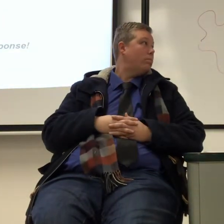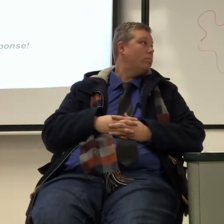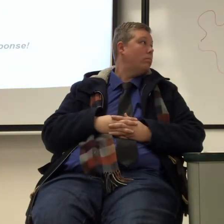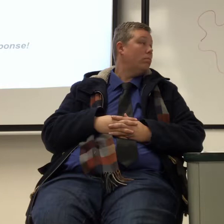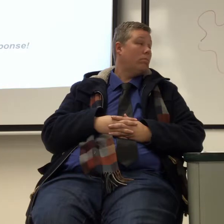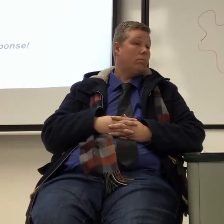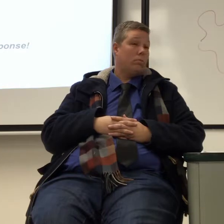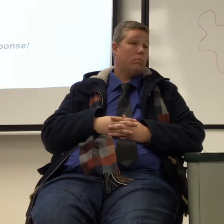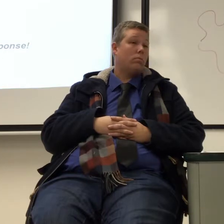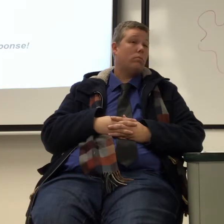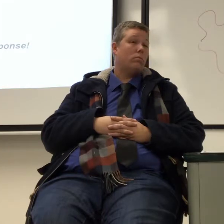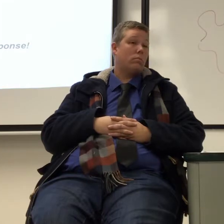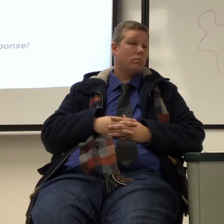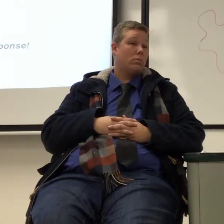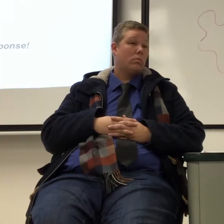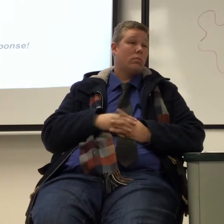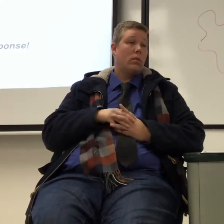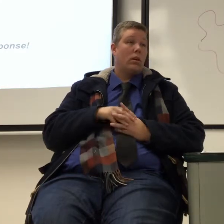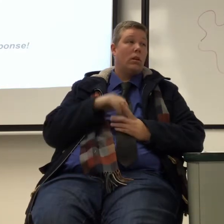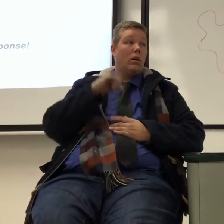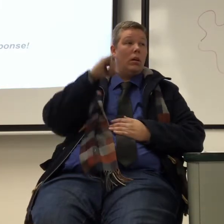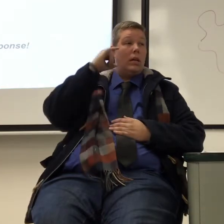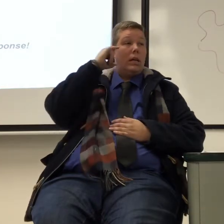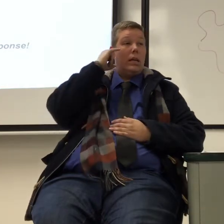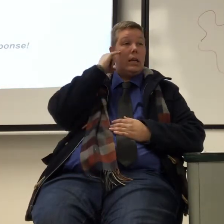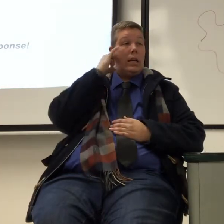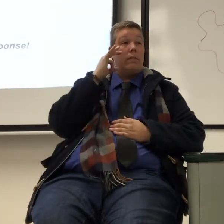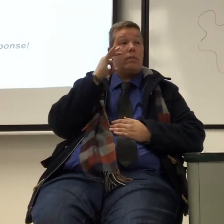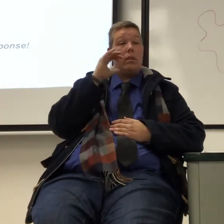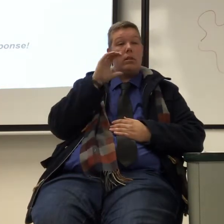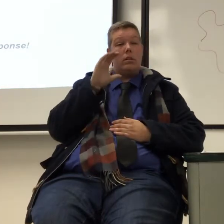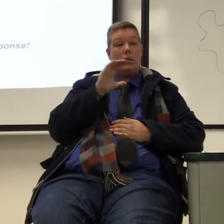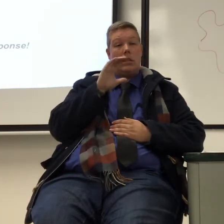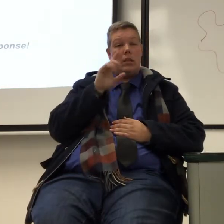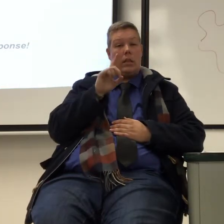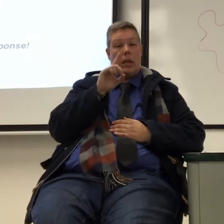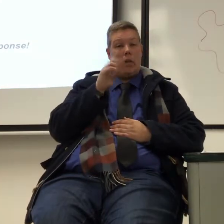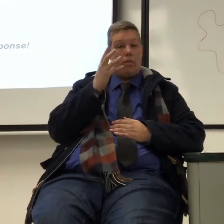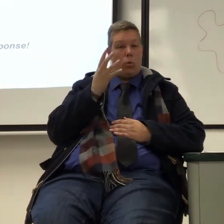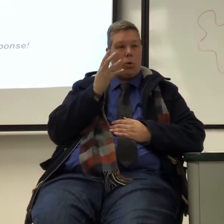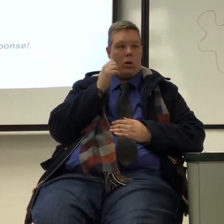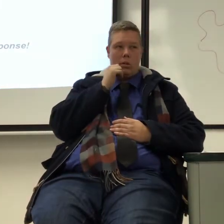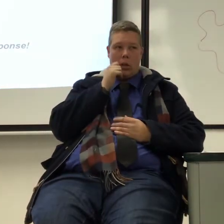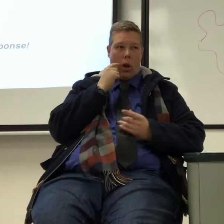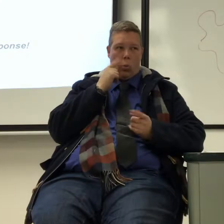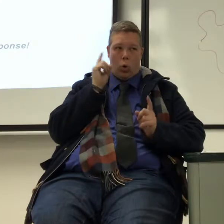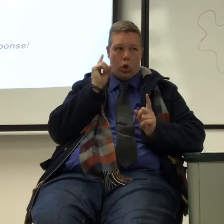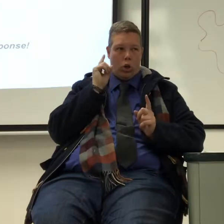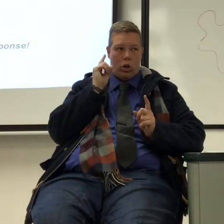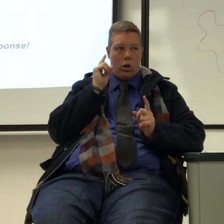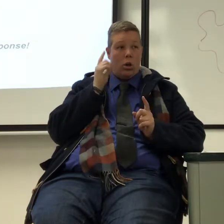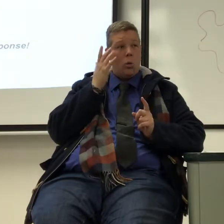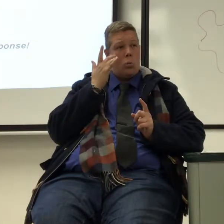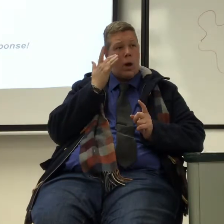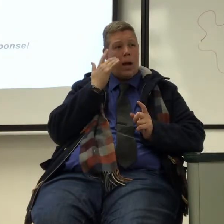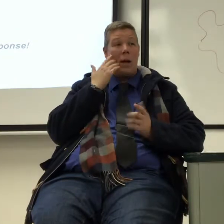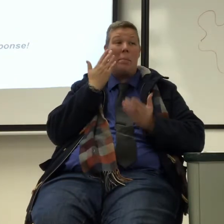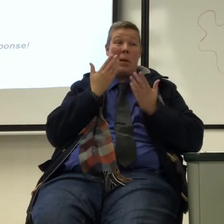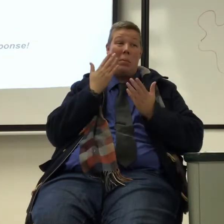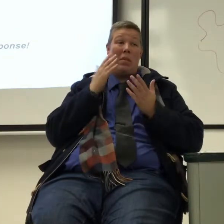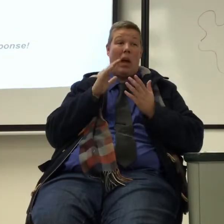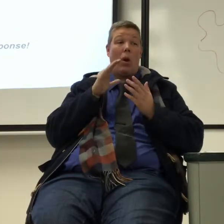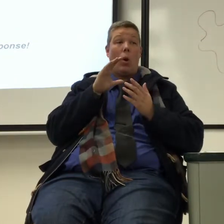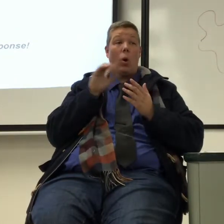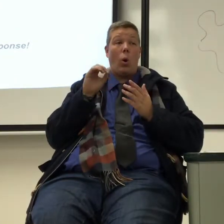Well, if the CD4s don't work, it may be because the co-stimulation failed. So